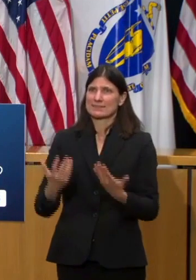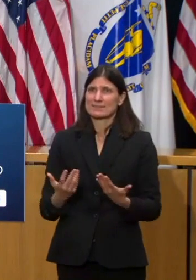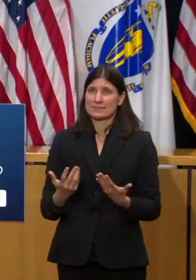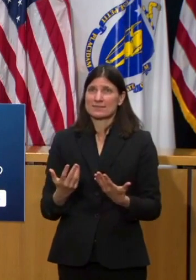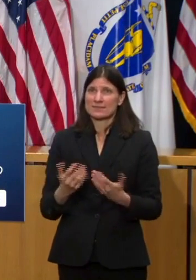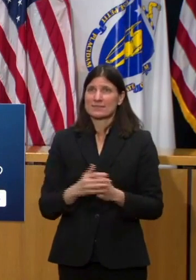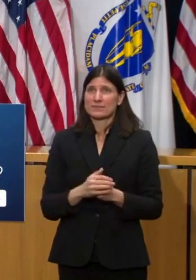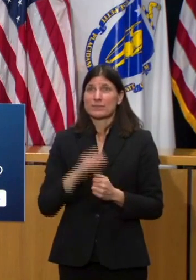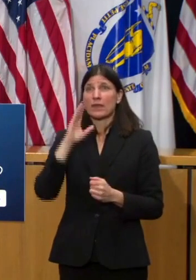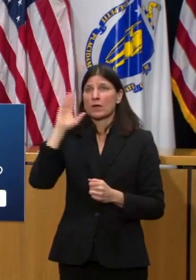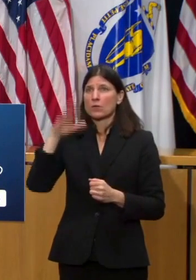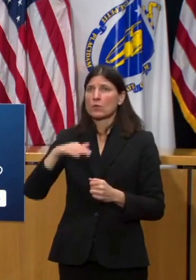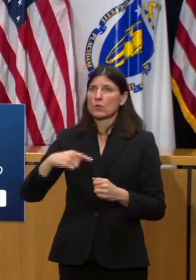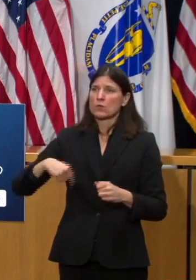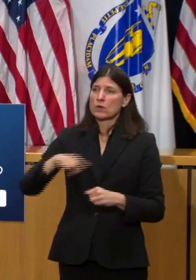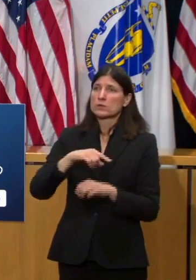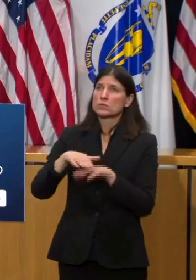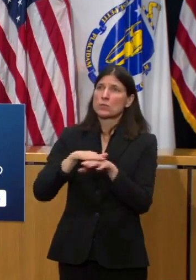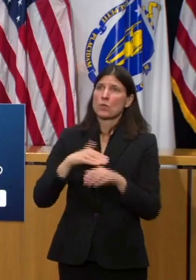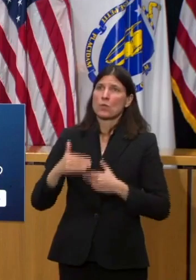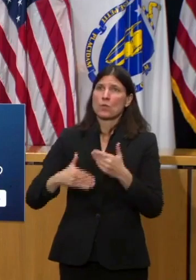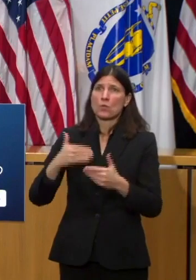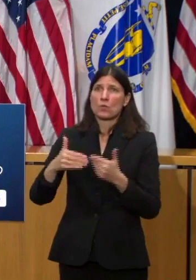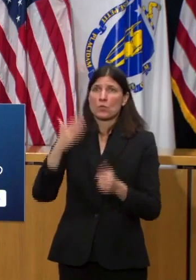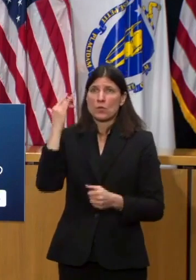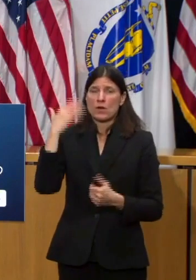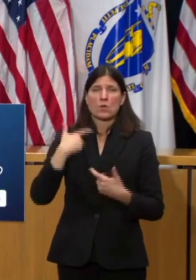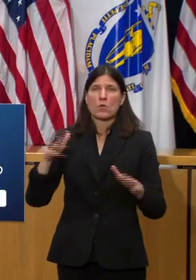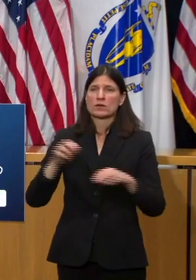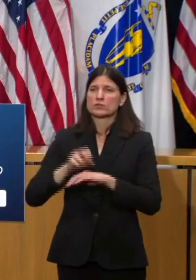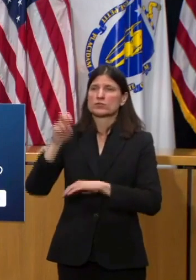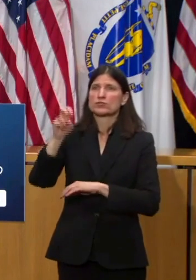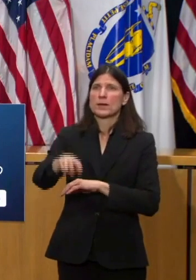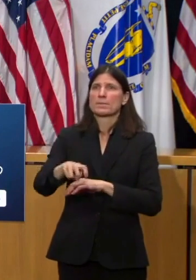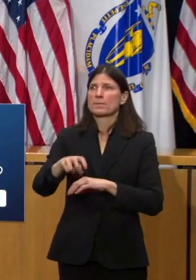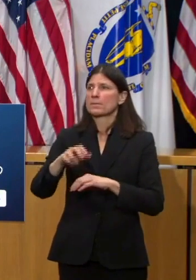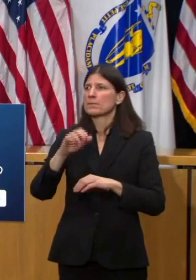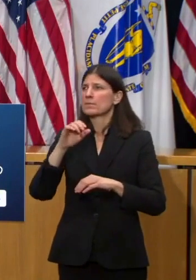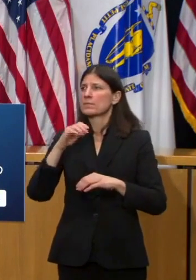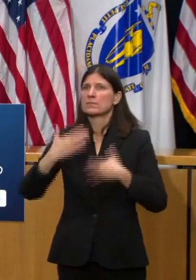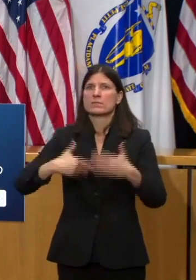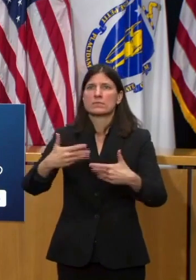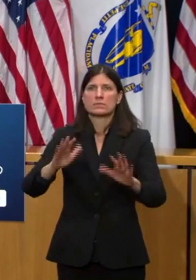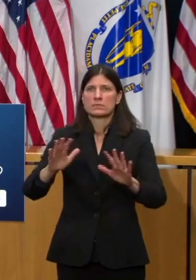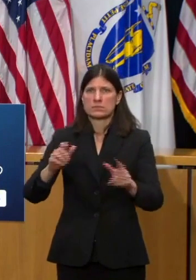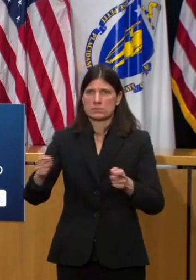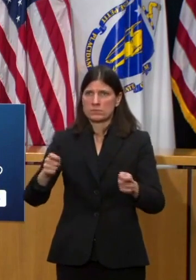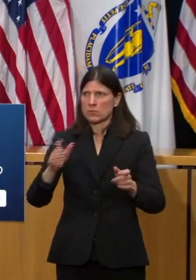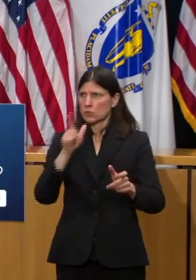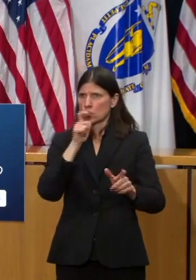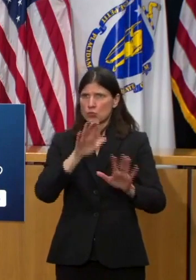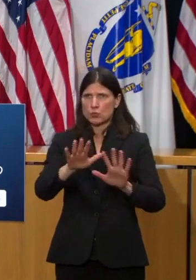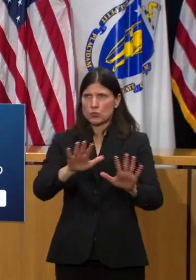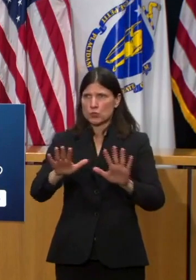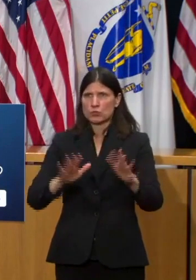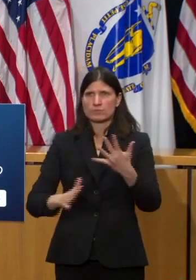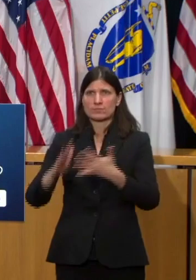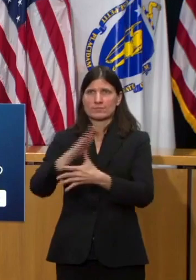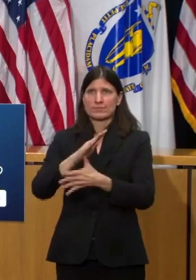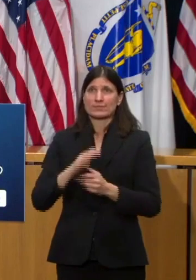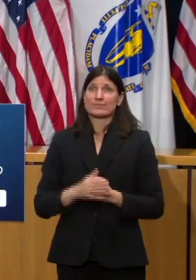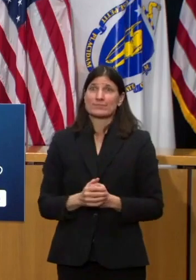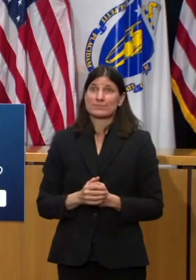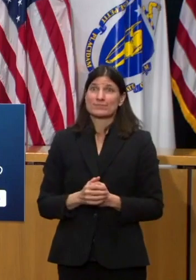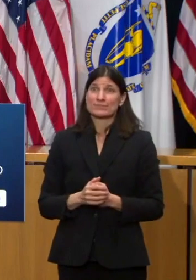And our goal was to pivot to this regional collaborative